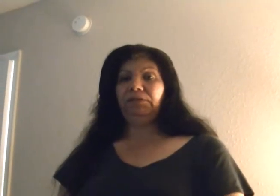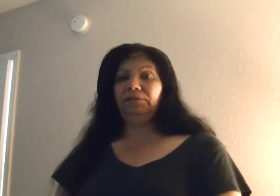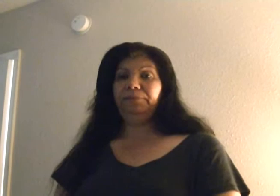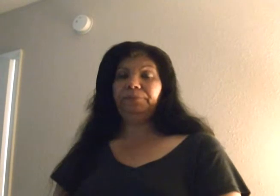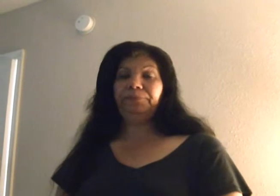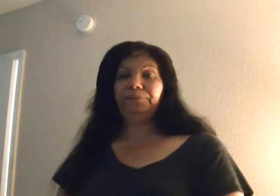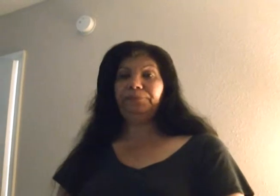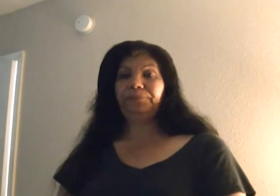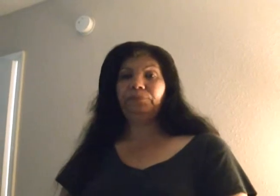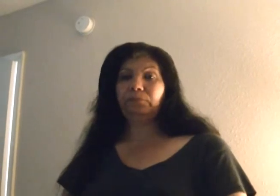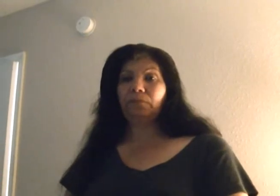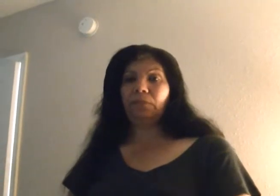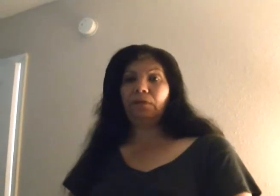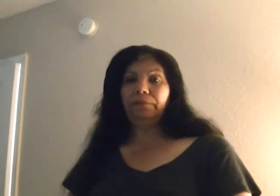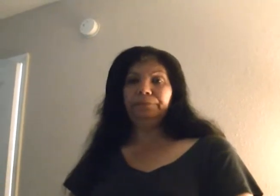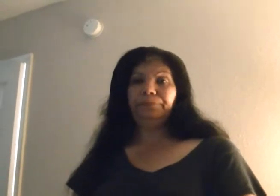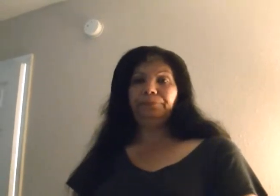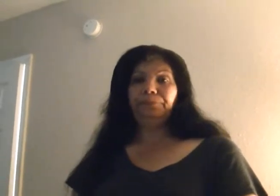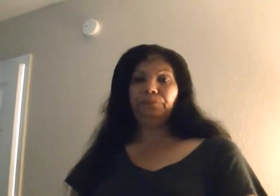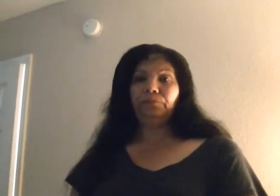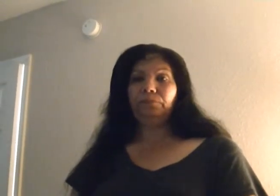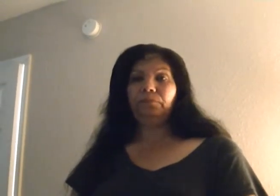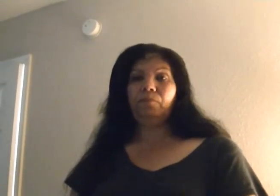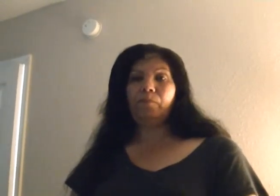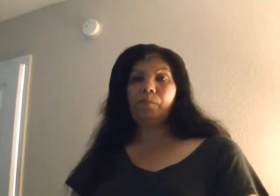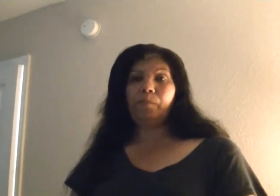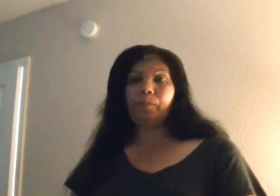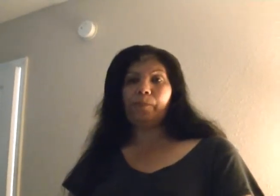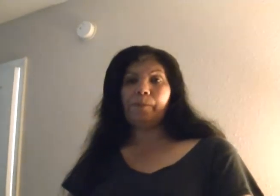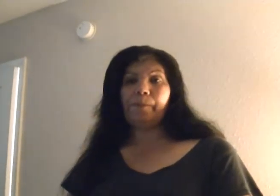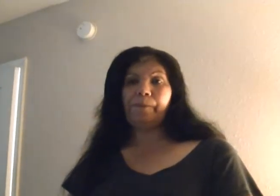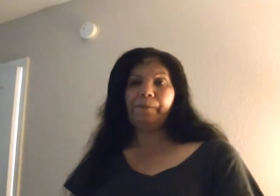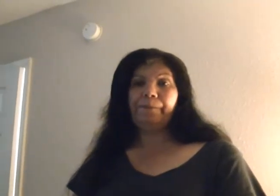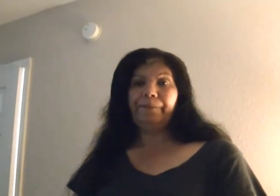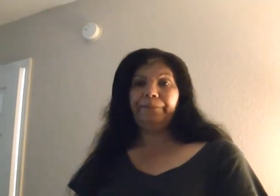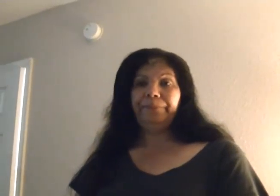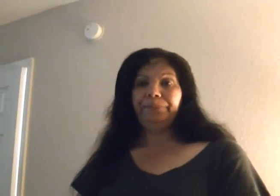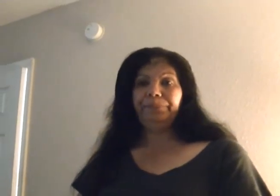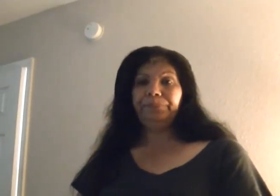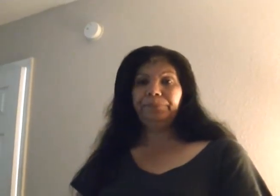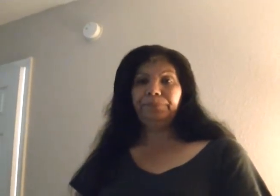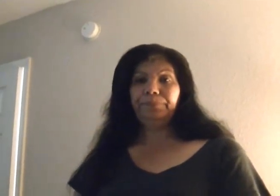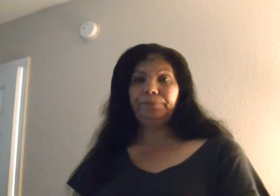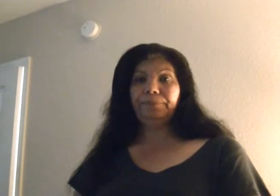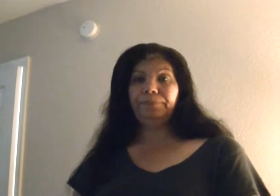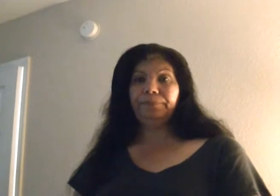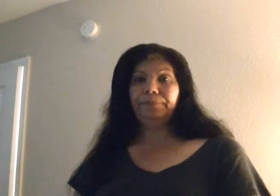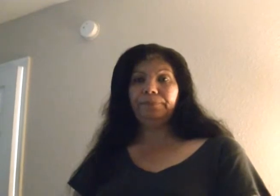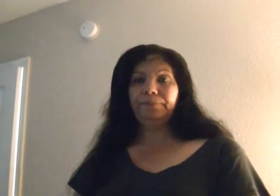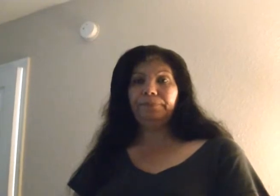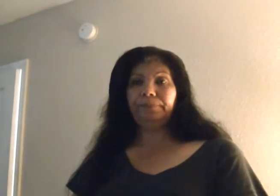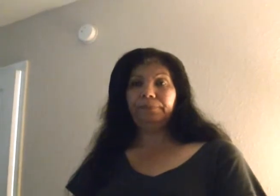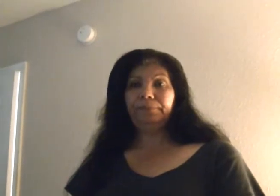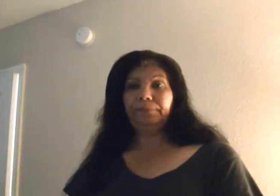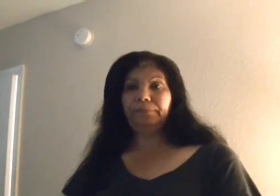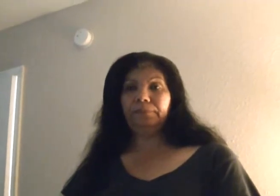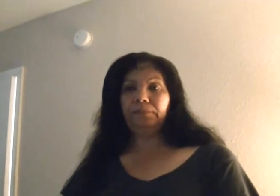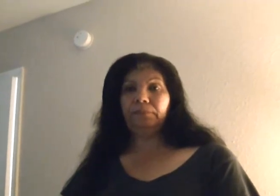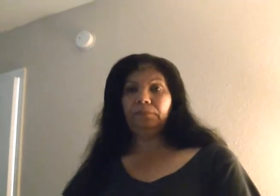bitterness and be troublesome against each other and not be for each other and in bitterness and hatred toward each other, not talking toward each other. He